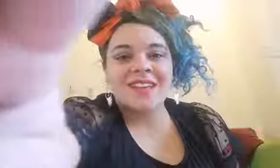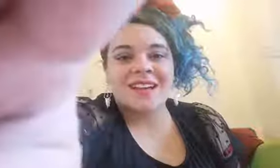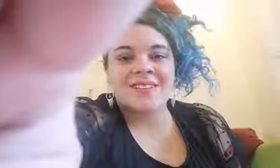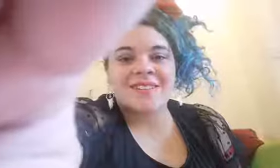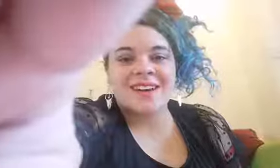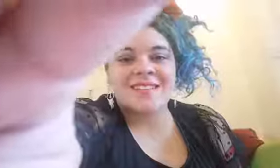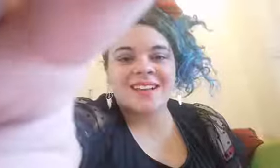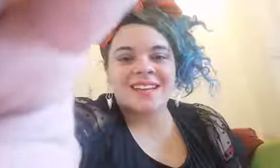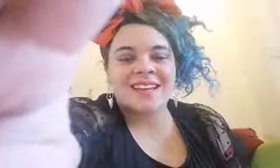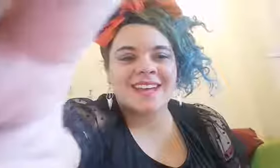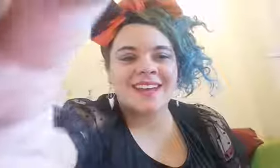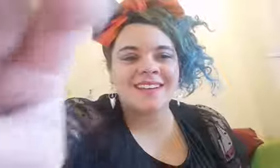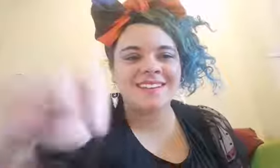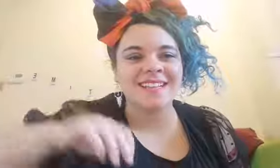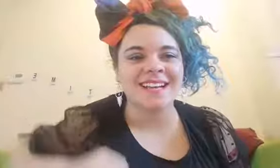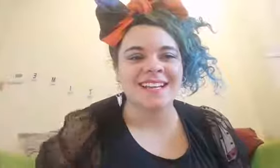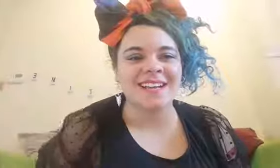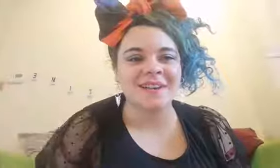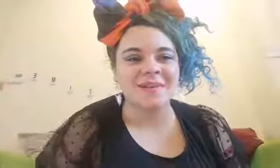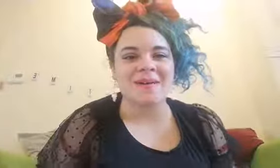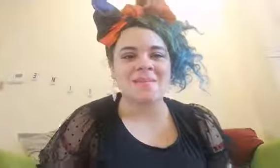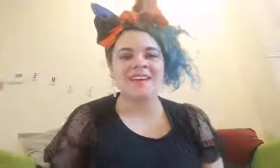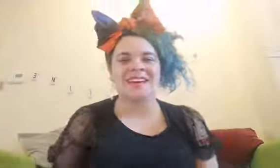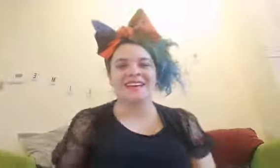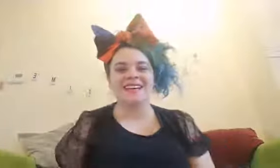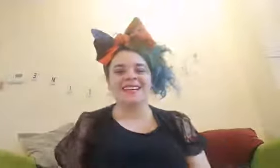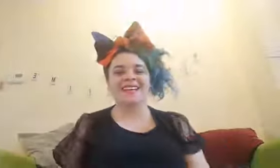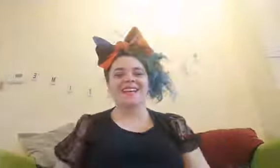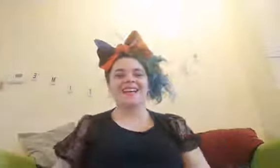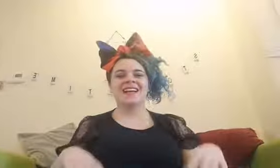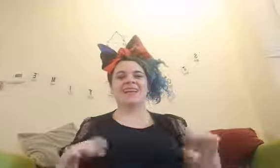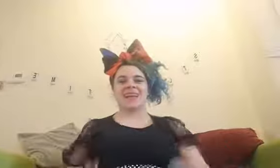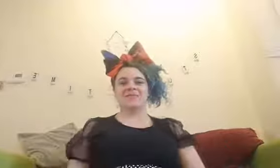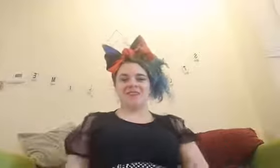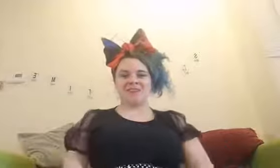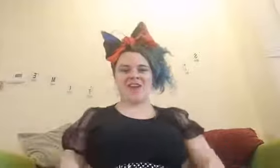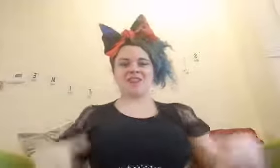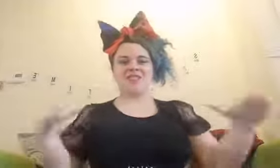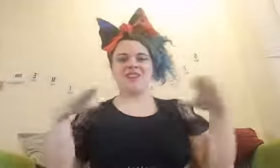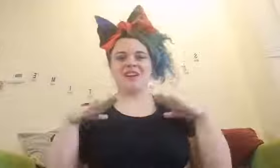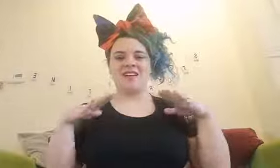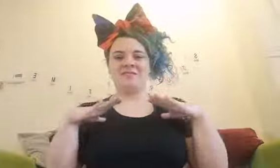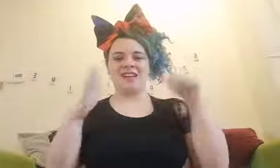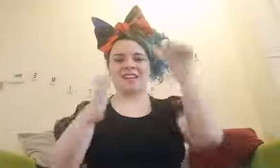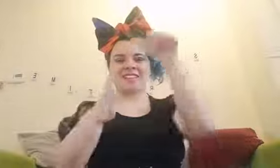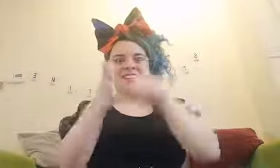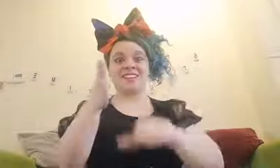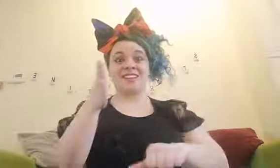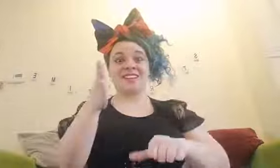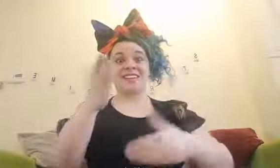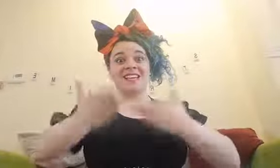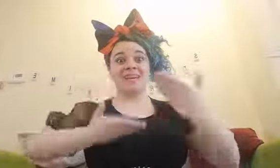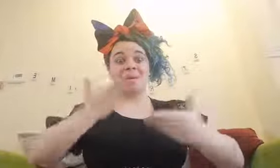I think we're about ready. Hello, Jackie. Hello, Mum. Okay, I think I'm ready to start telling